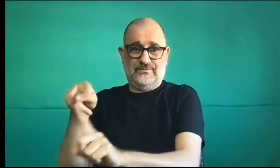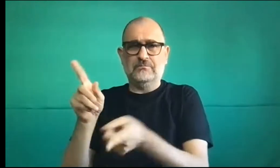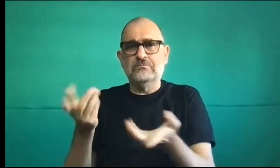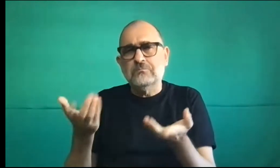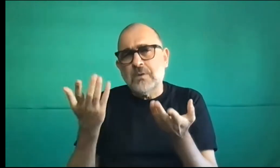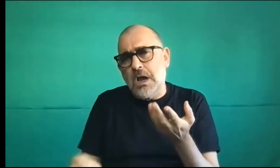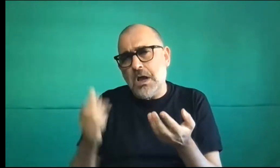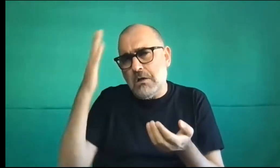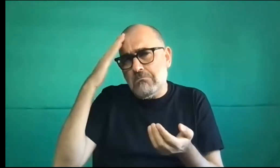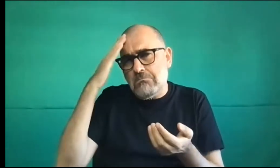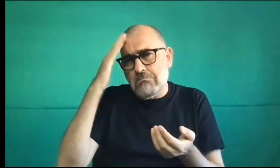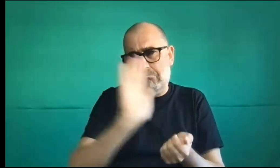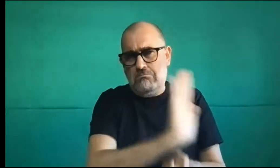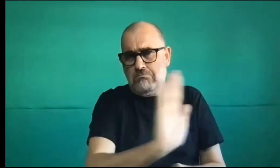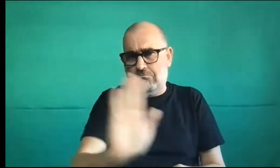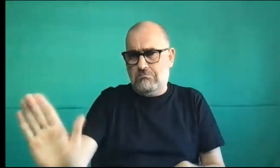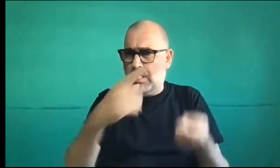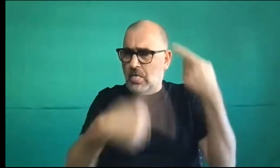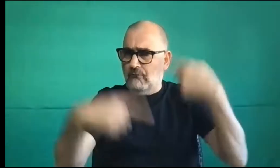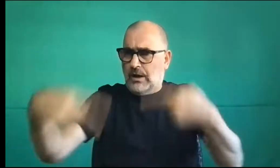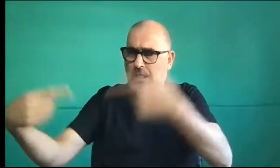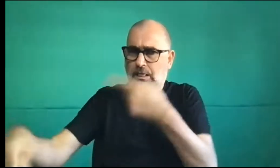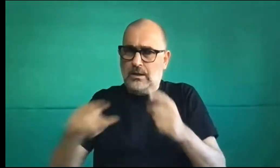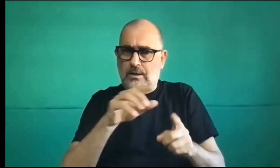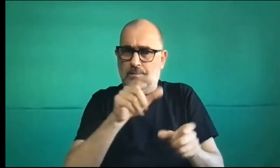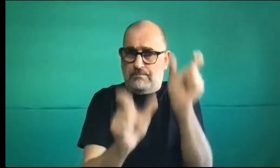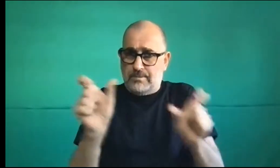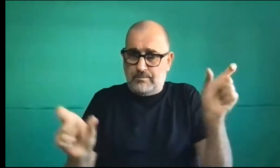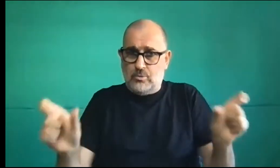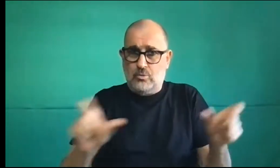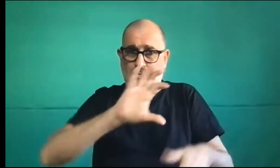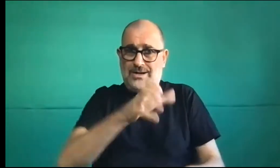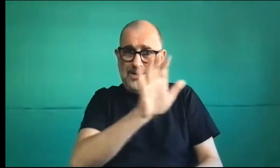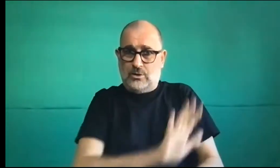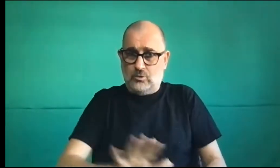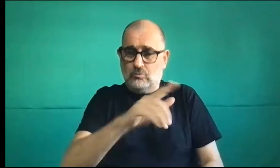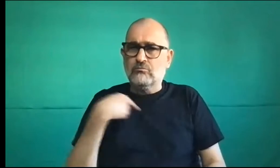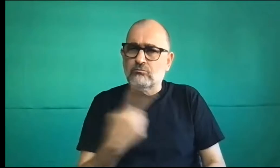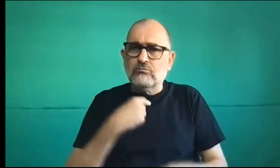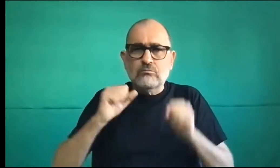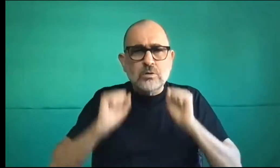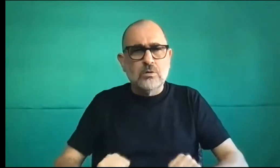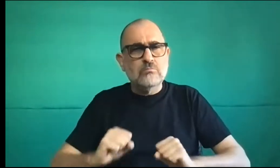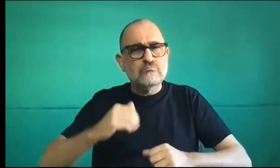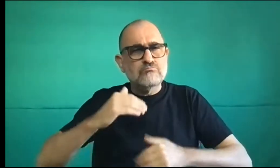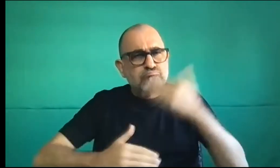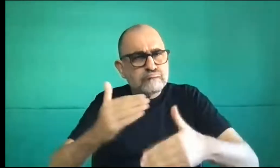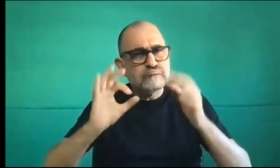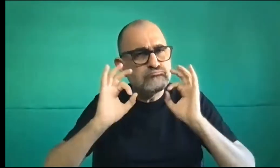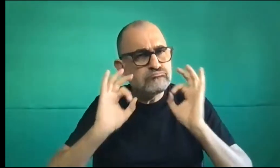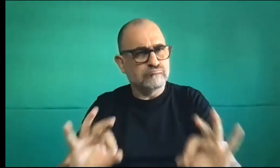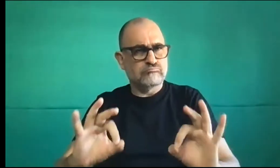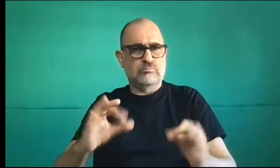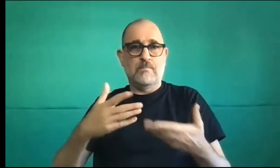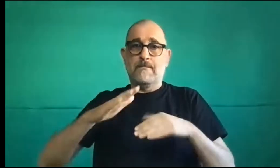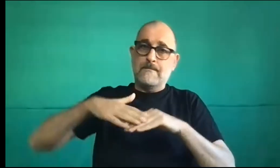health results and outcomes. We would also like to emphasize the importance of having inclusive approaches. And